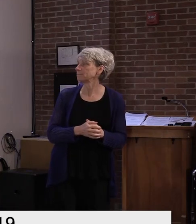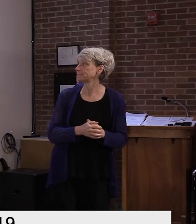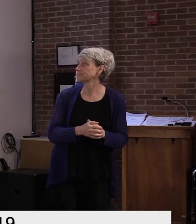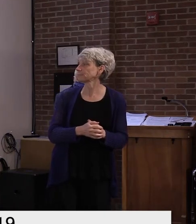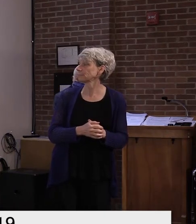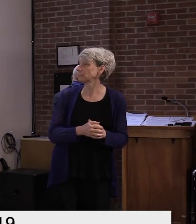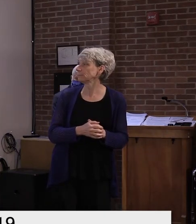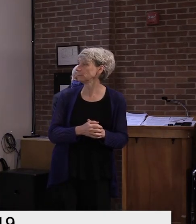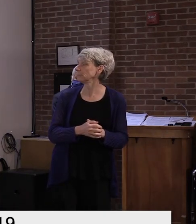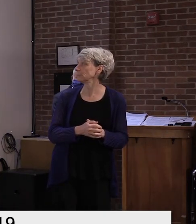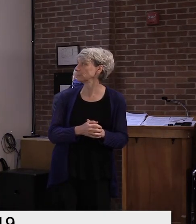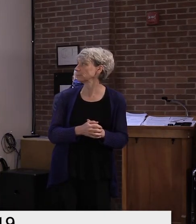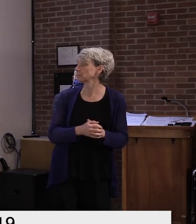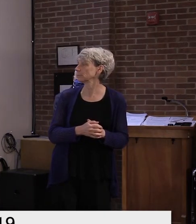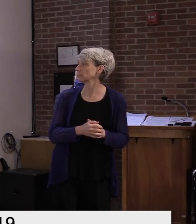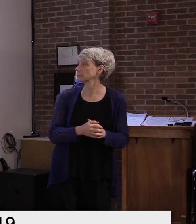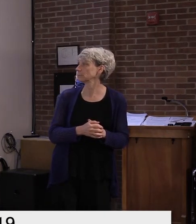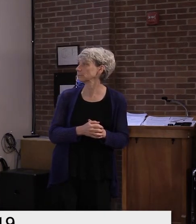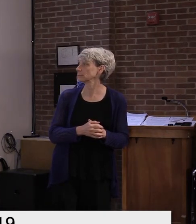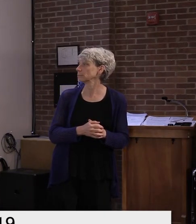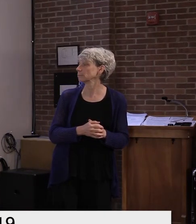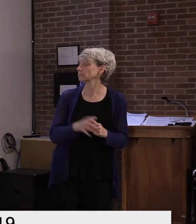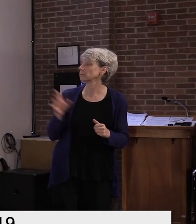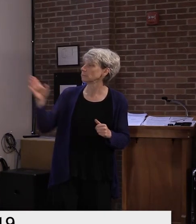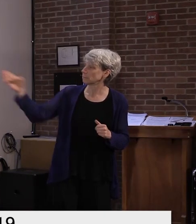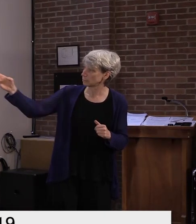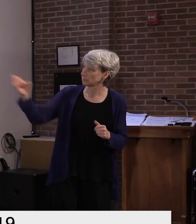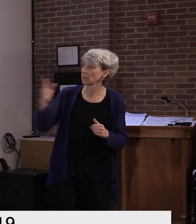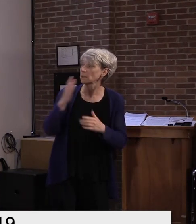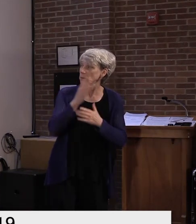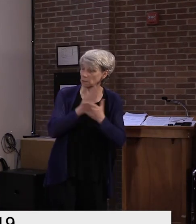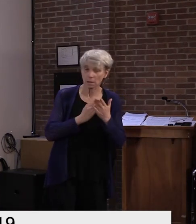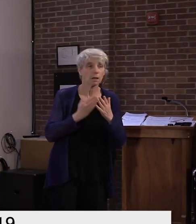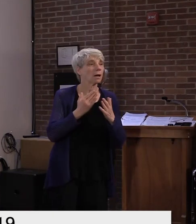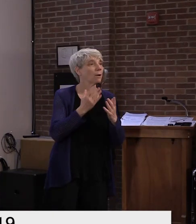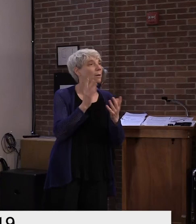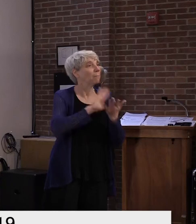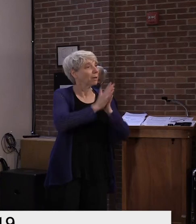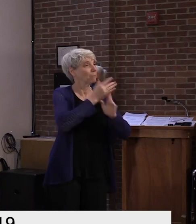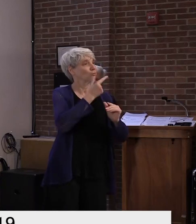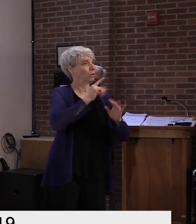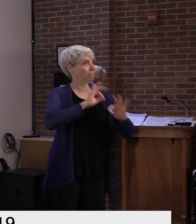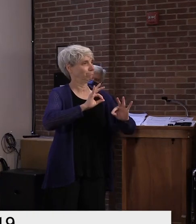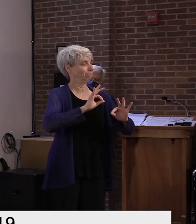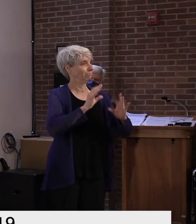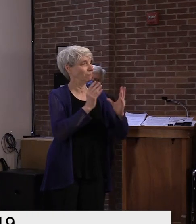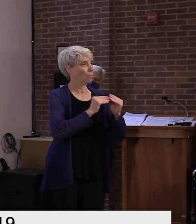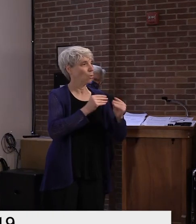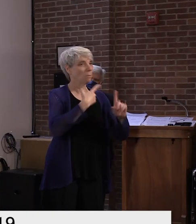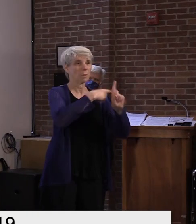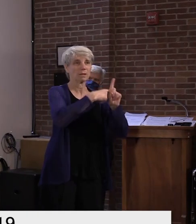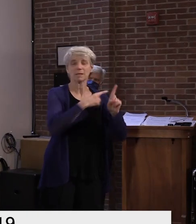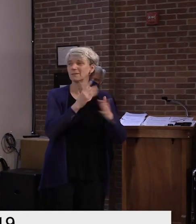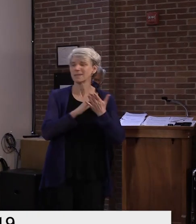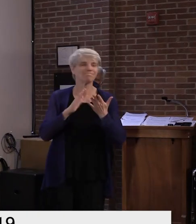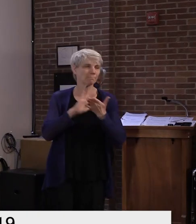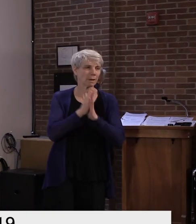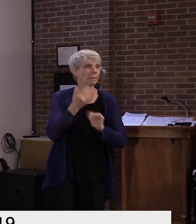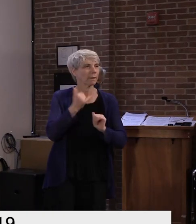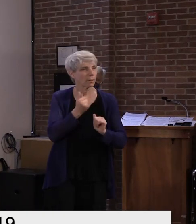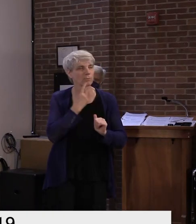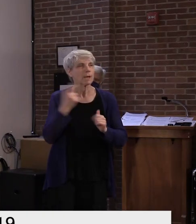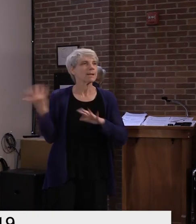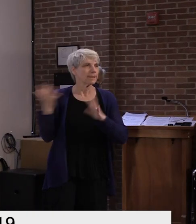region, you see some, you know, mixed improvement and some mixed worsening, but a pretty stable map altogether. And certainly, like I